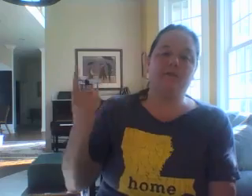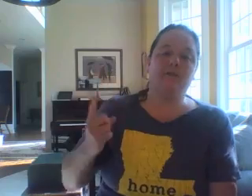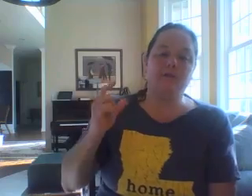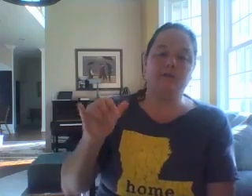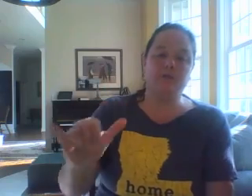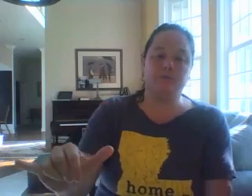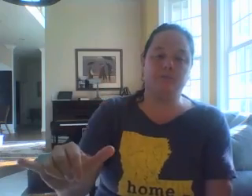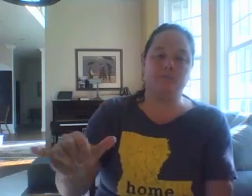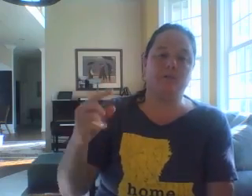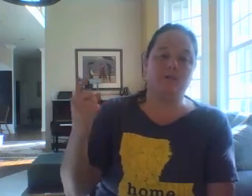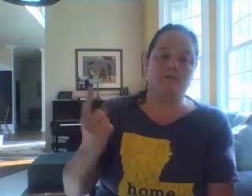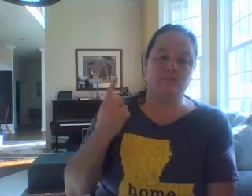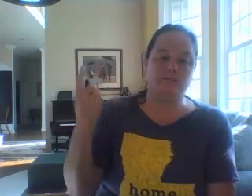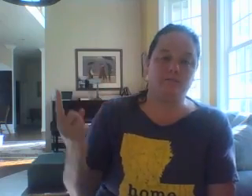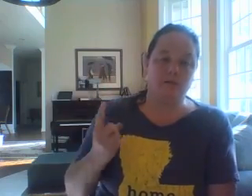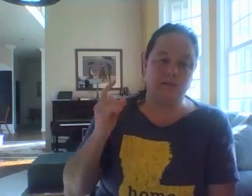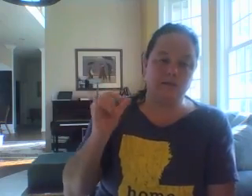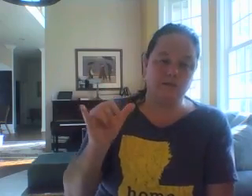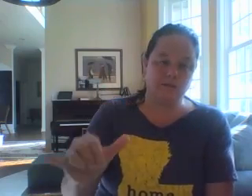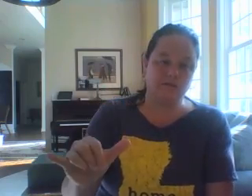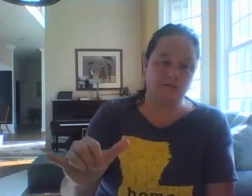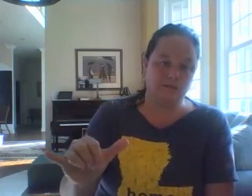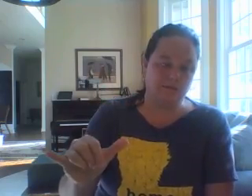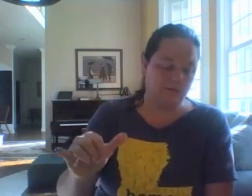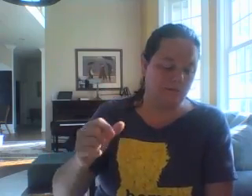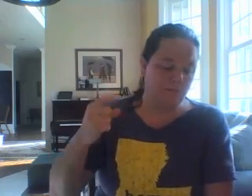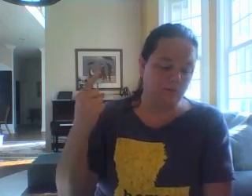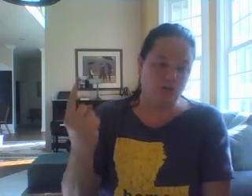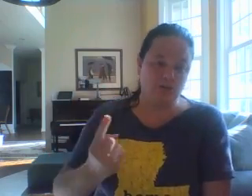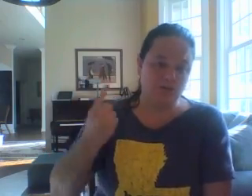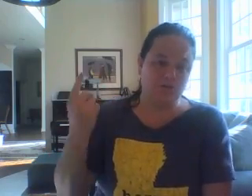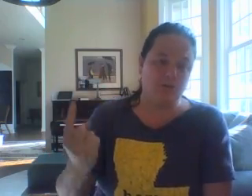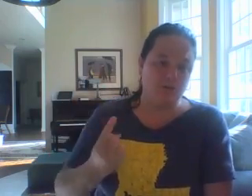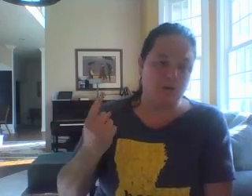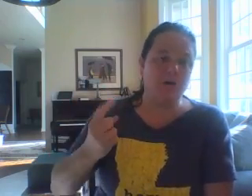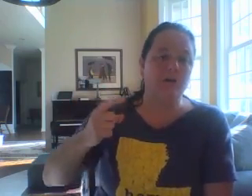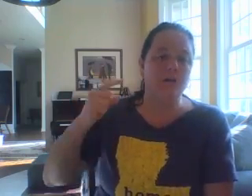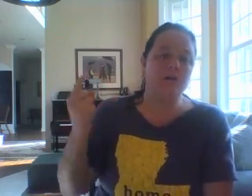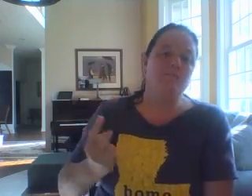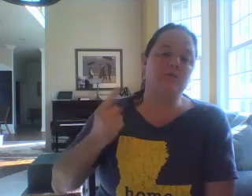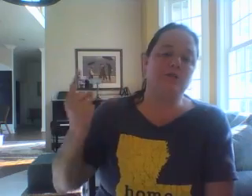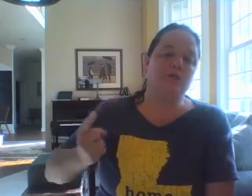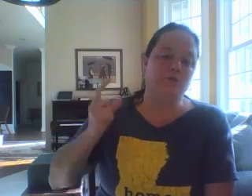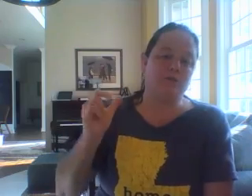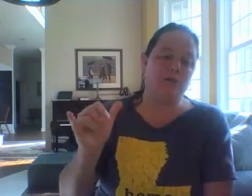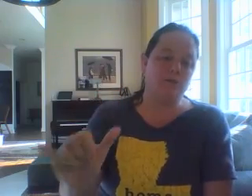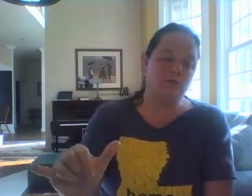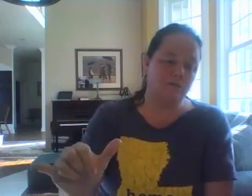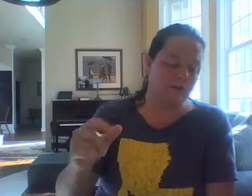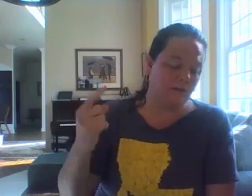Forever. Like this. Some people just do the first part, but you can do forever like